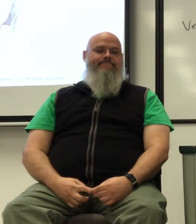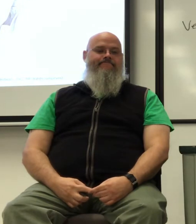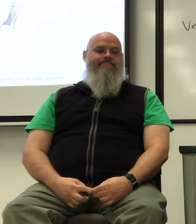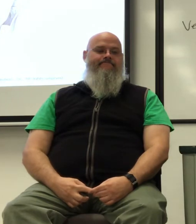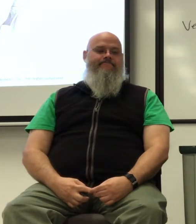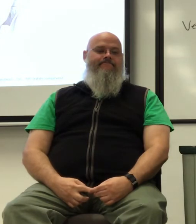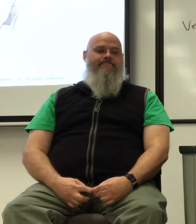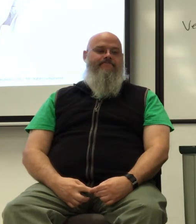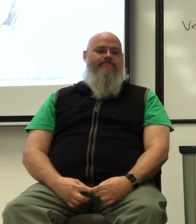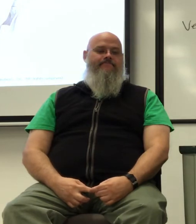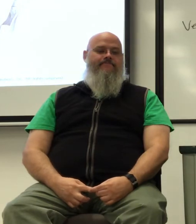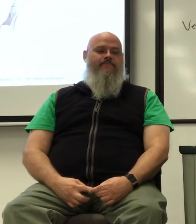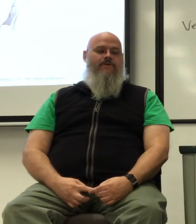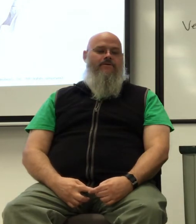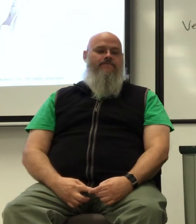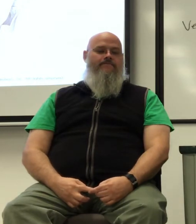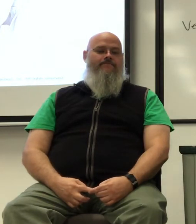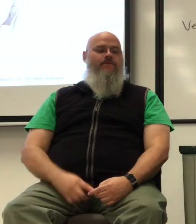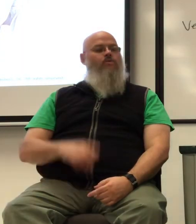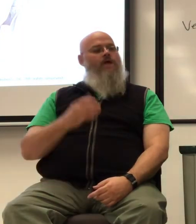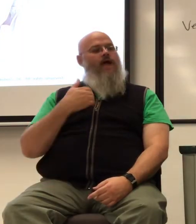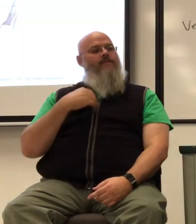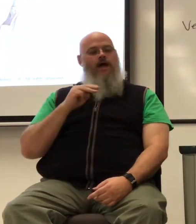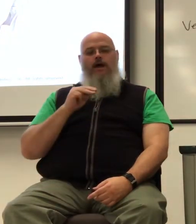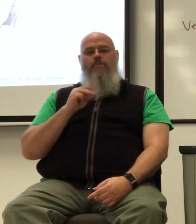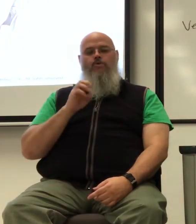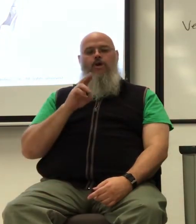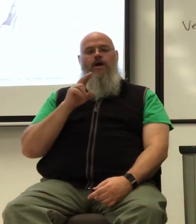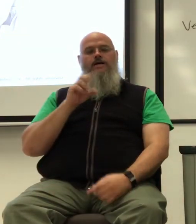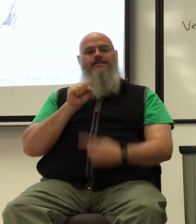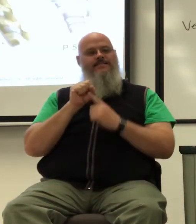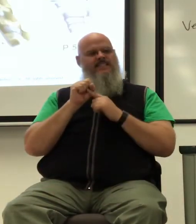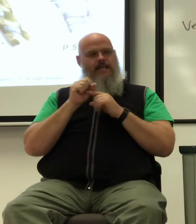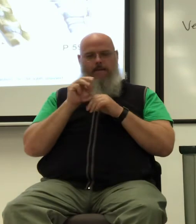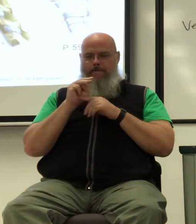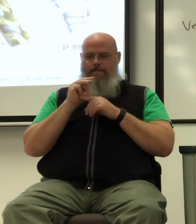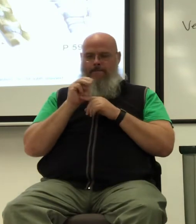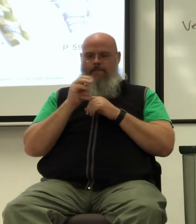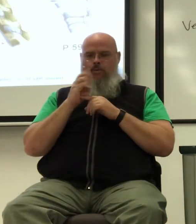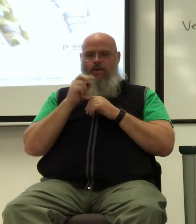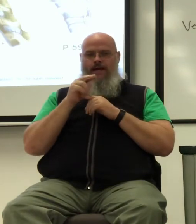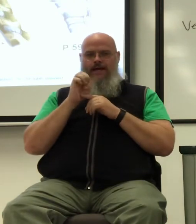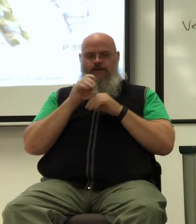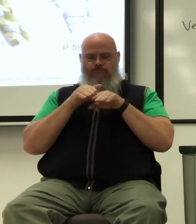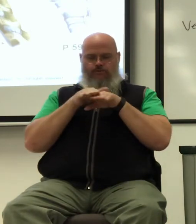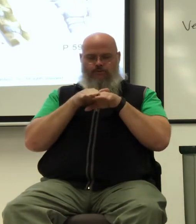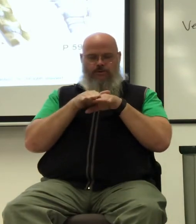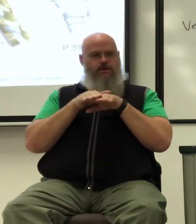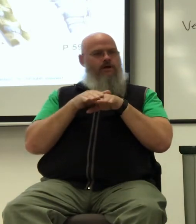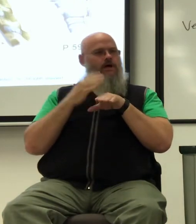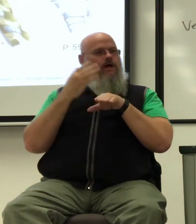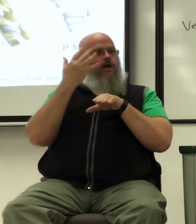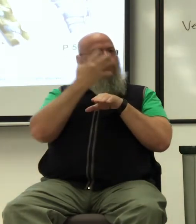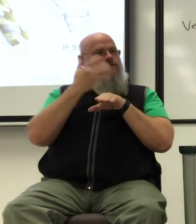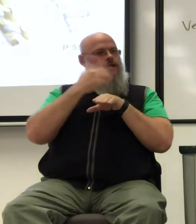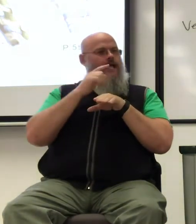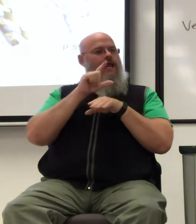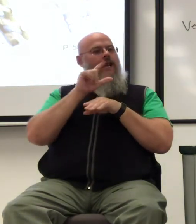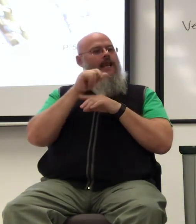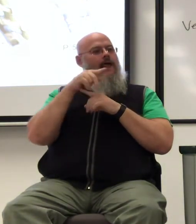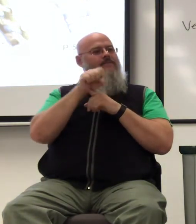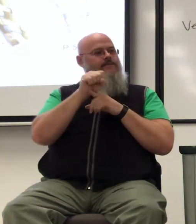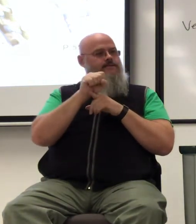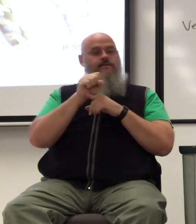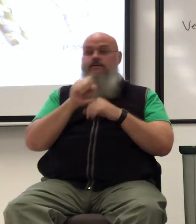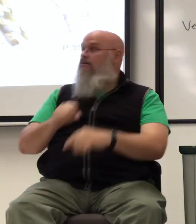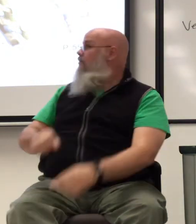When you got the mucous membrane over it, because when you put the mucous membrane over it, they look like lips. Do you see them? Do you see the